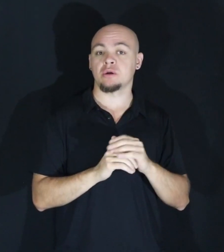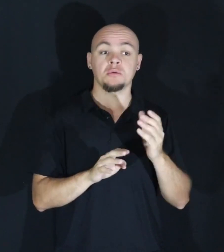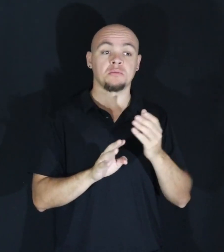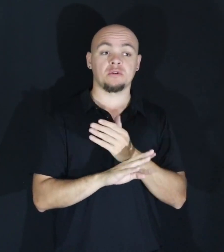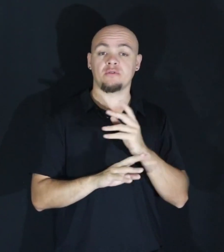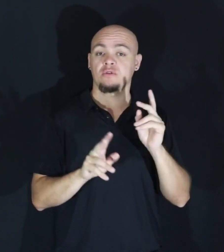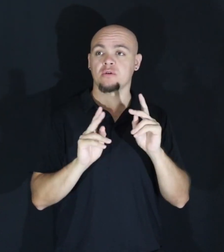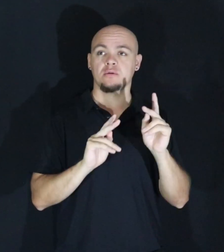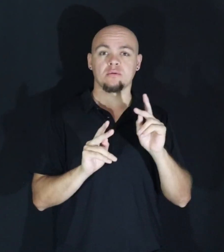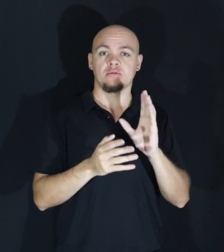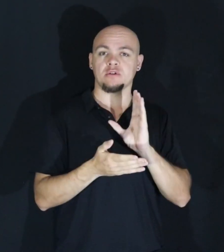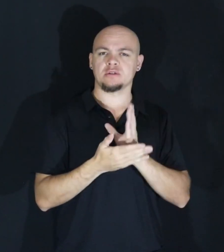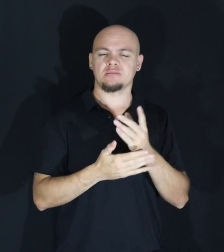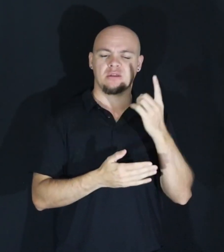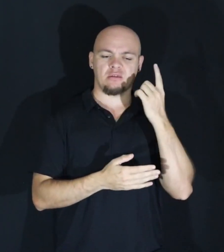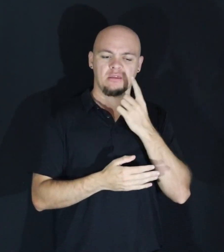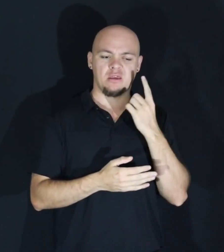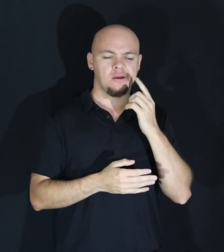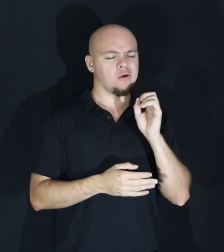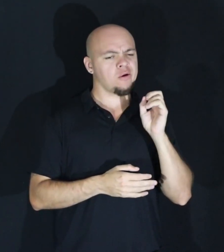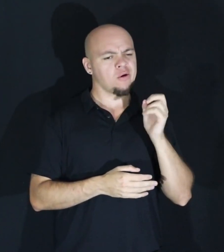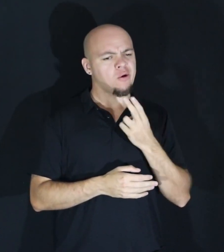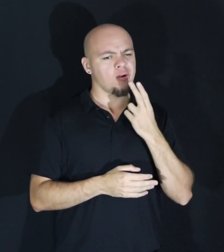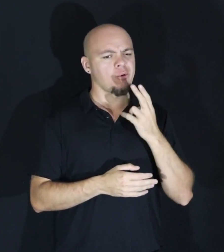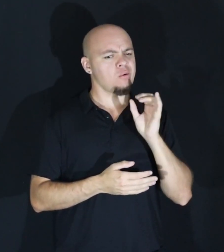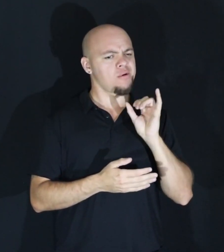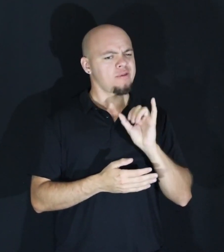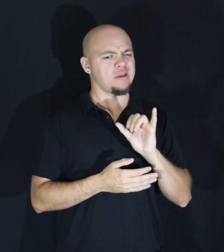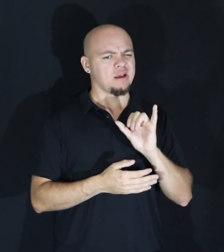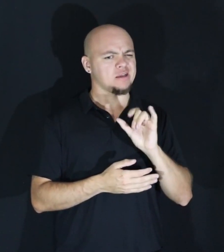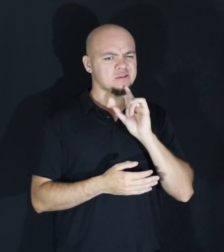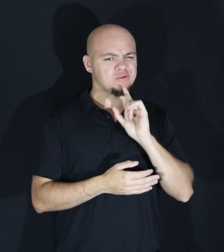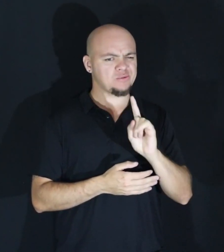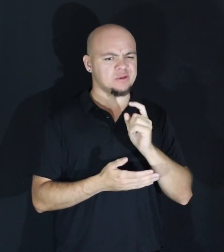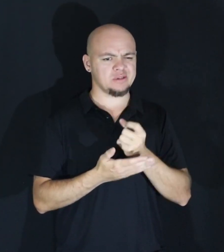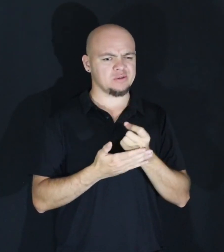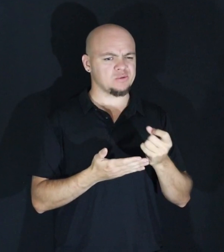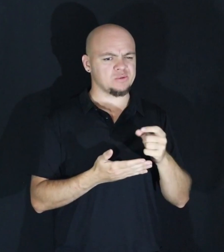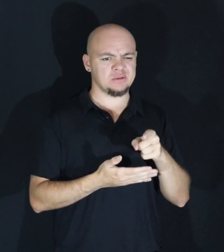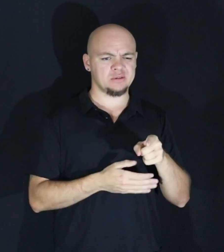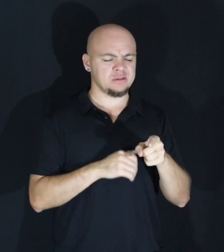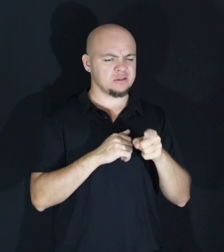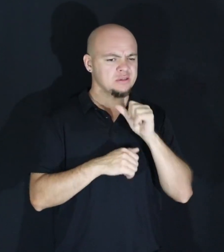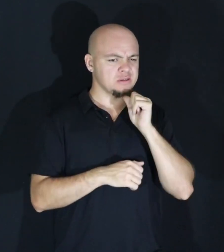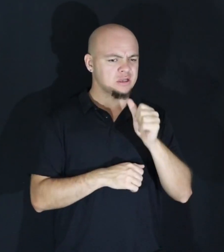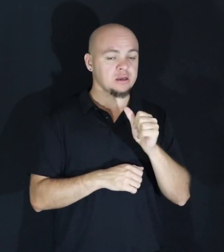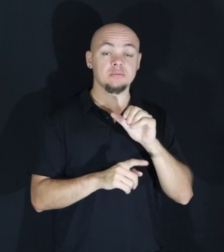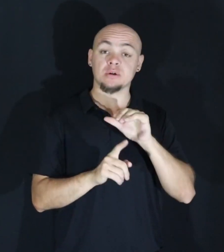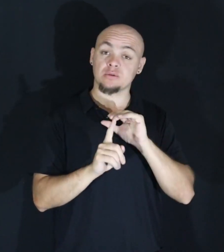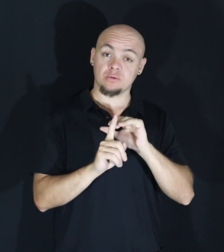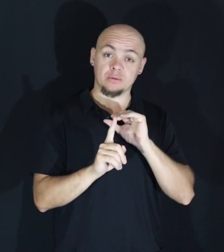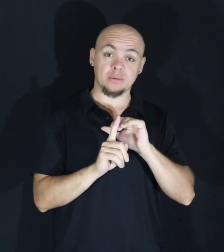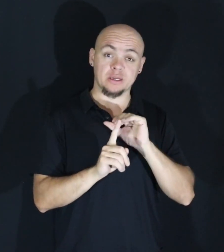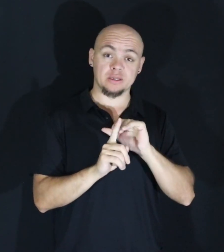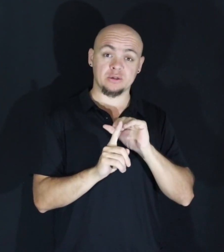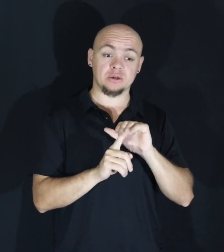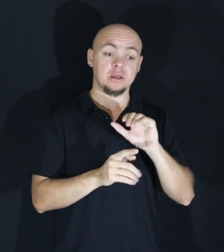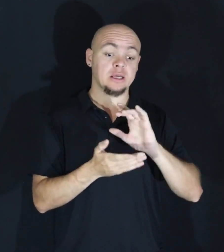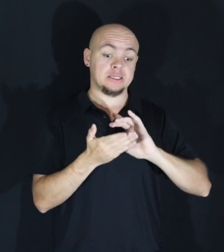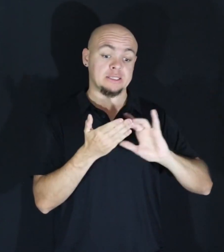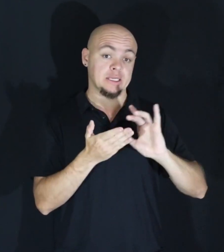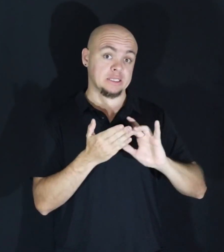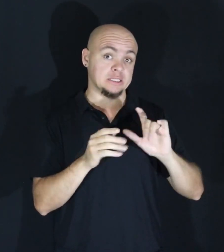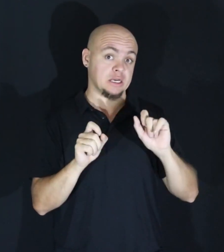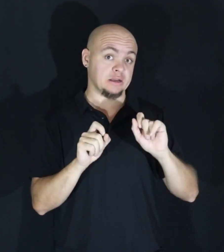anyone ever stops and says, oh, that's not a real source. Because as a reminder, a TikTok